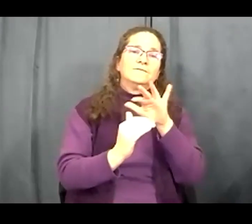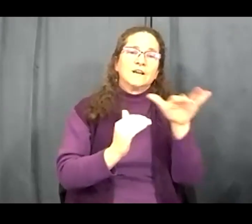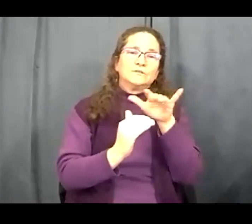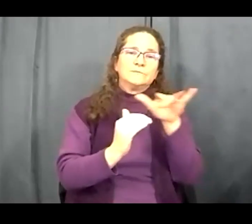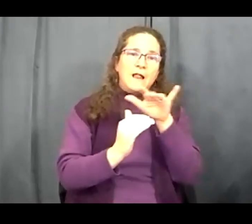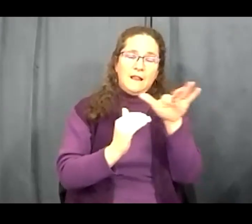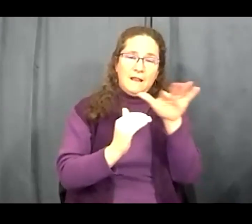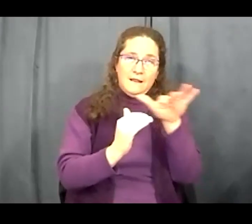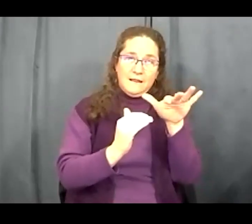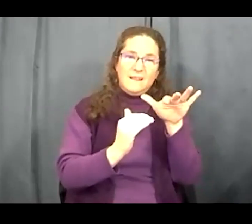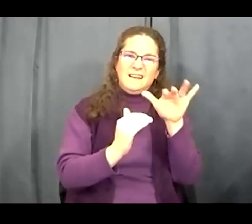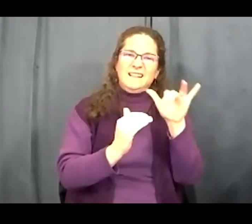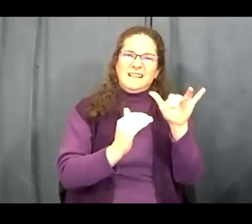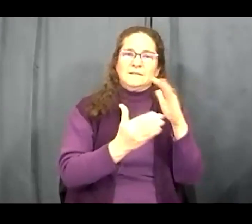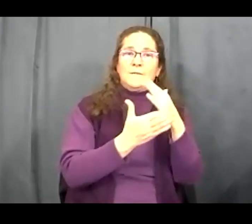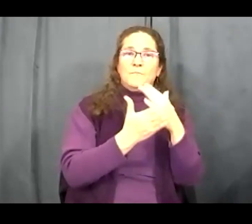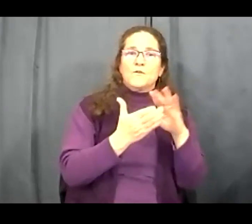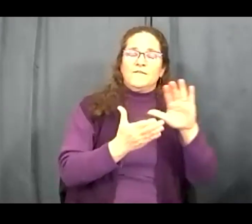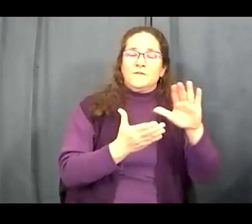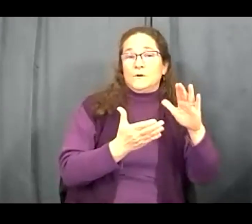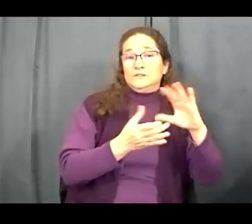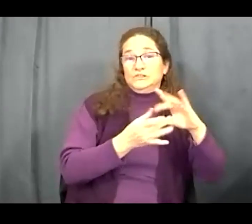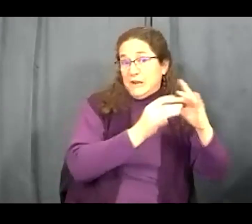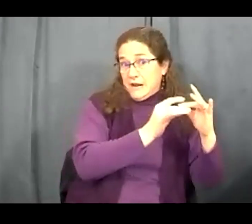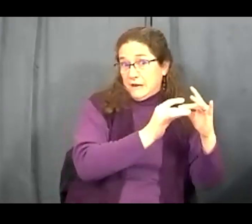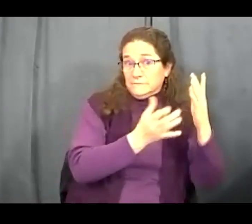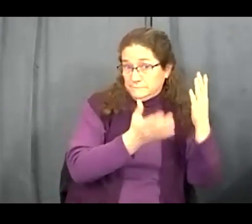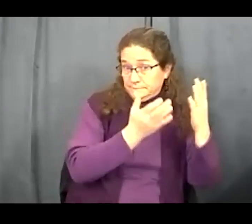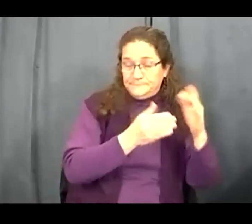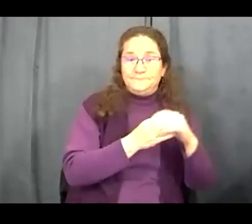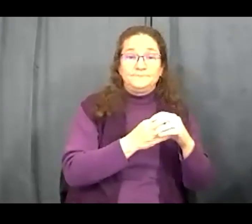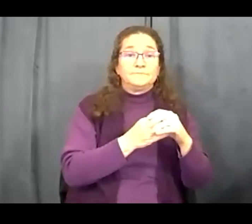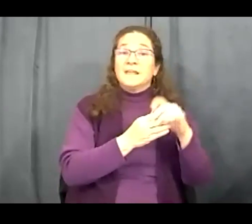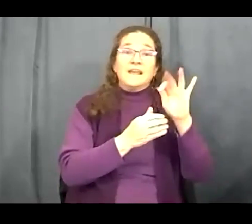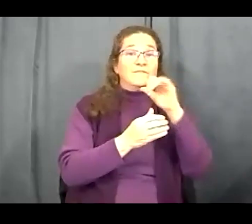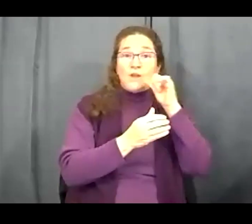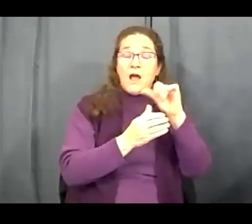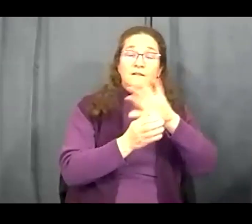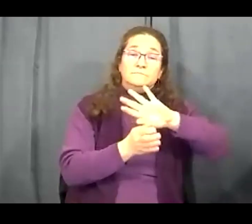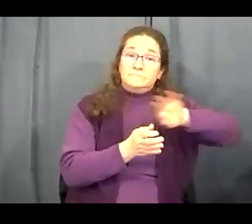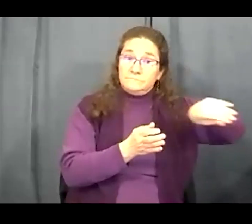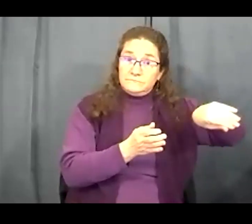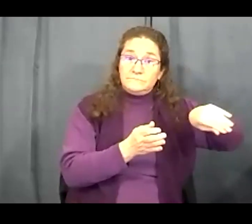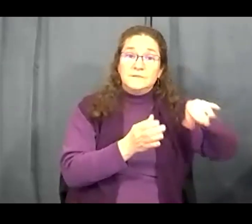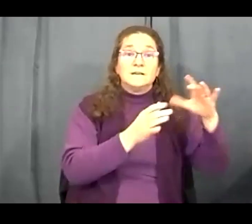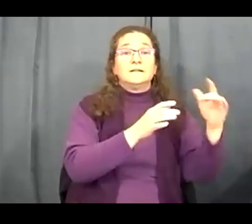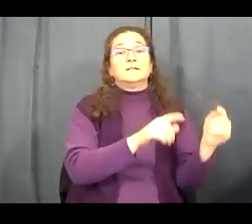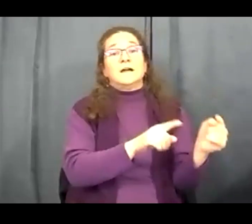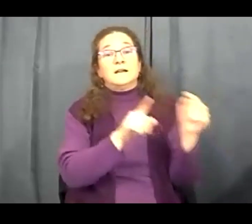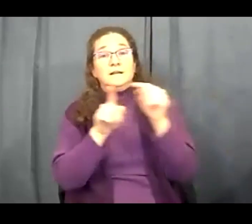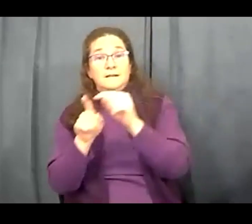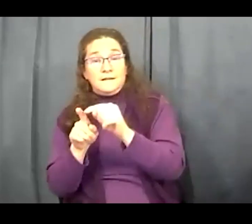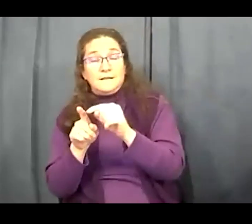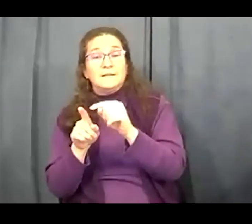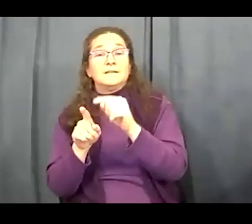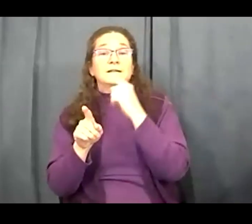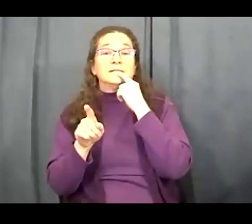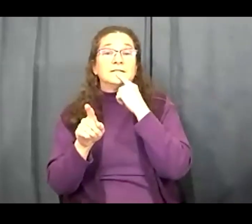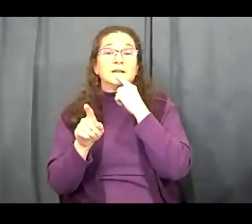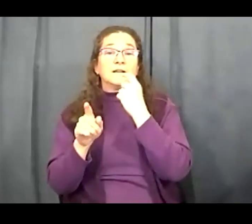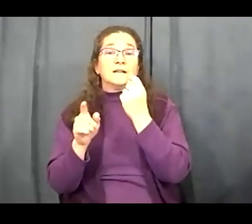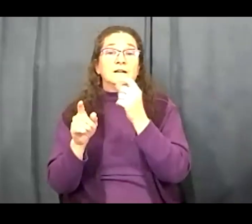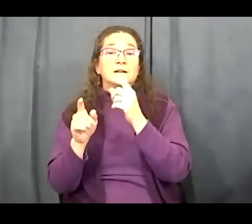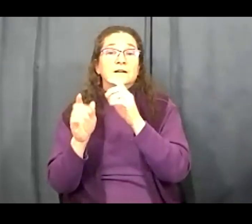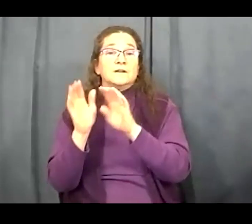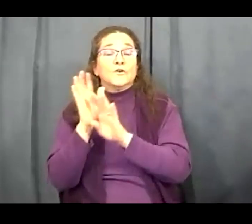fingerspell the word if that's part of the chain for your particular student. It may not be. Moving over to the right, there's another arrow, and then it goes to